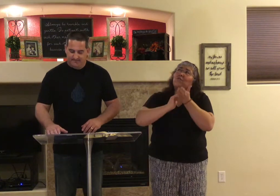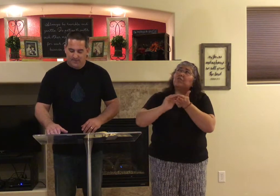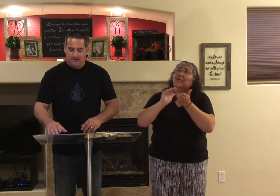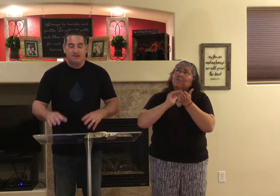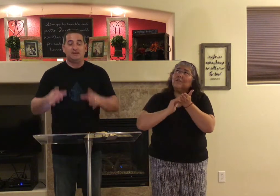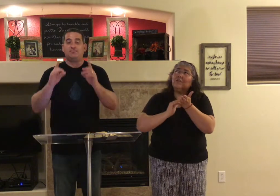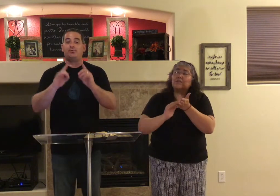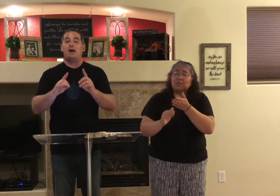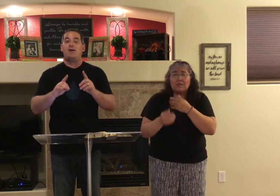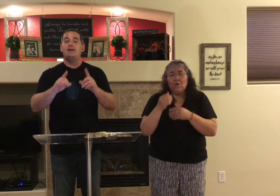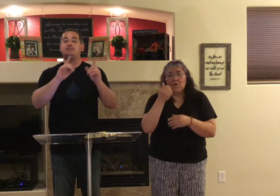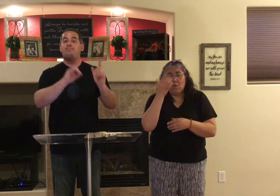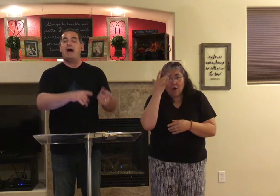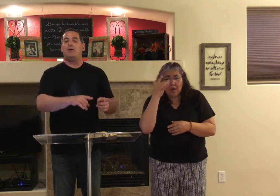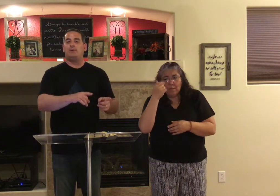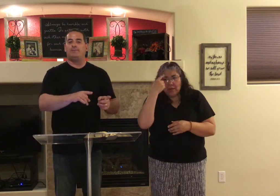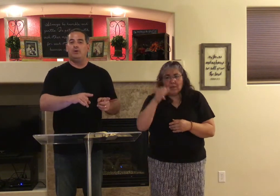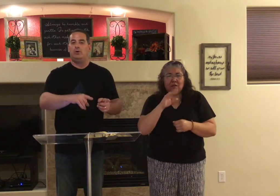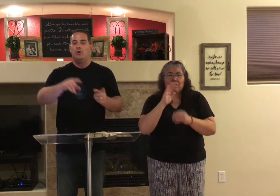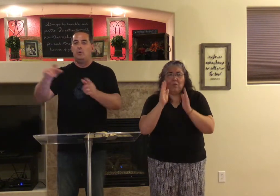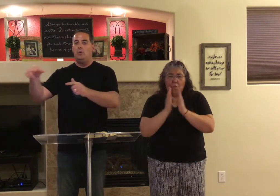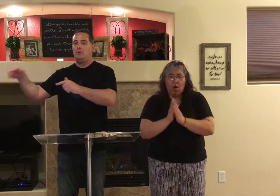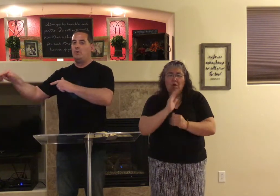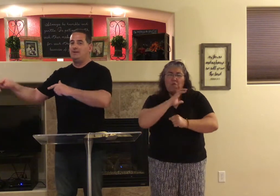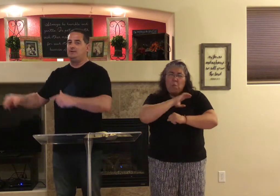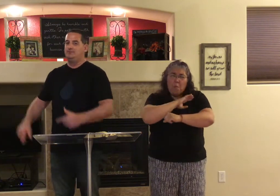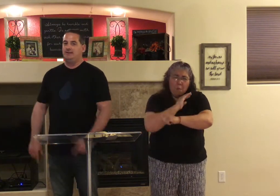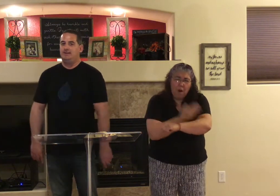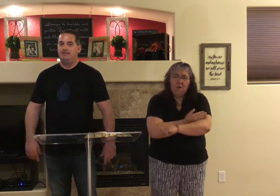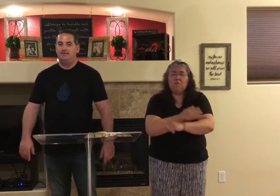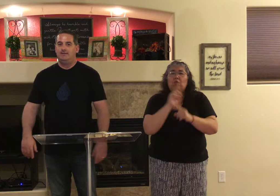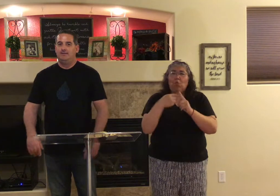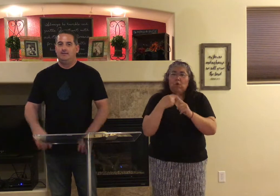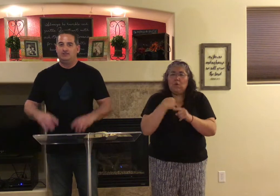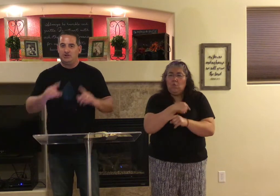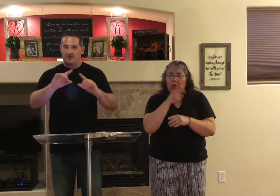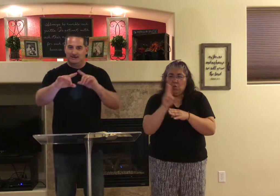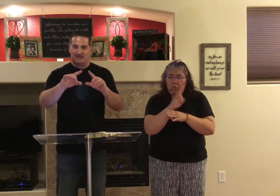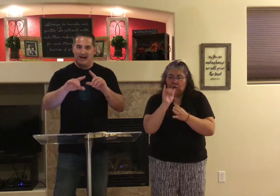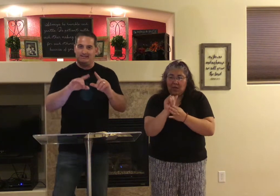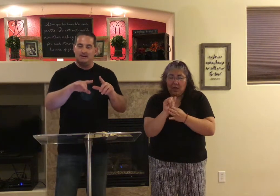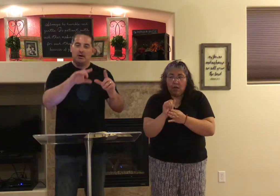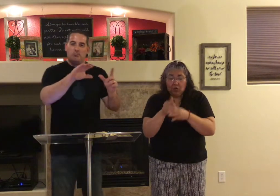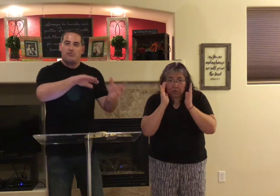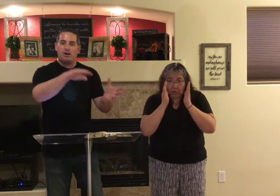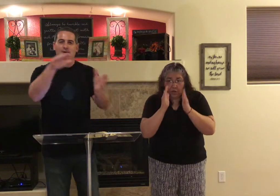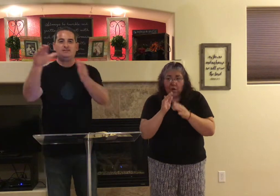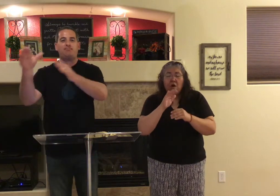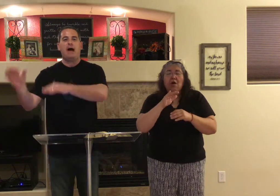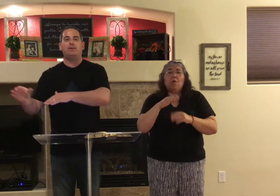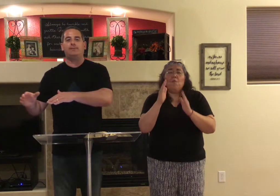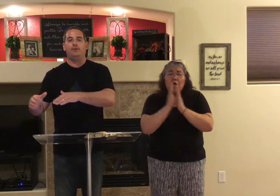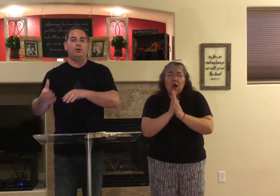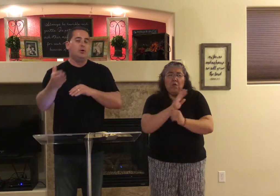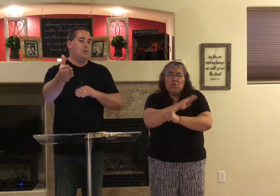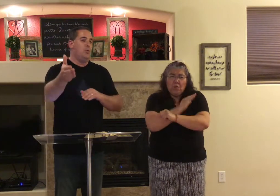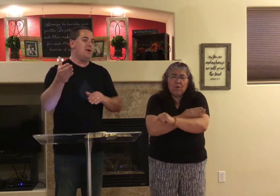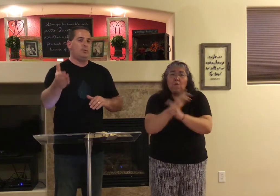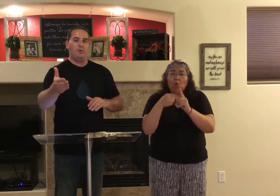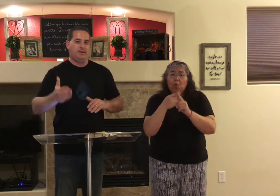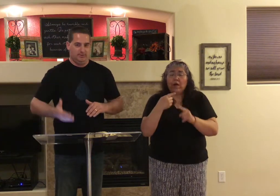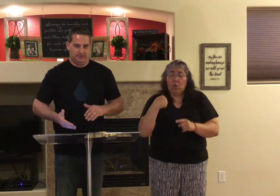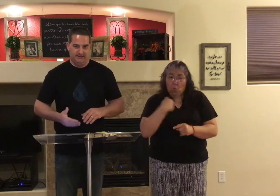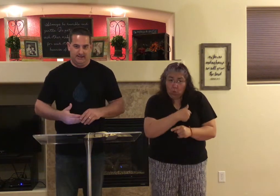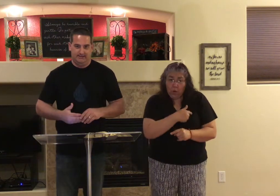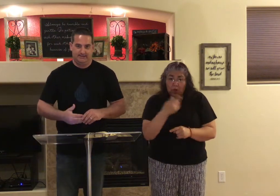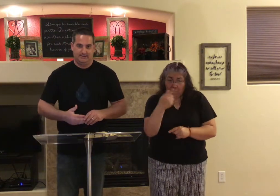forgiveness. Because prayer is powerful when we use it. Did you hear what I said? I said prayer is powerful when